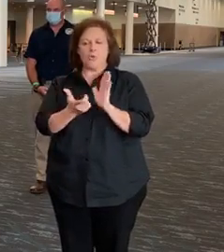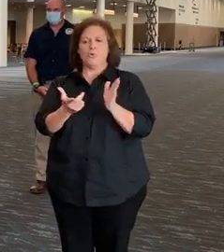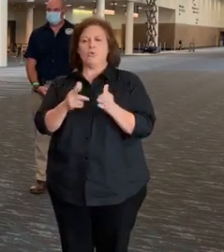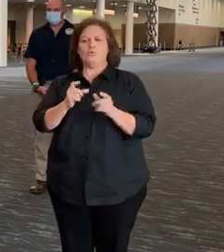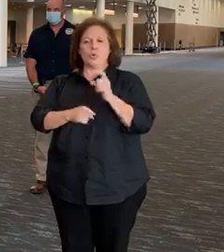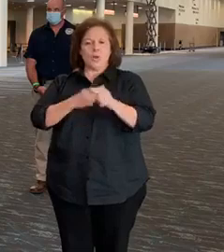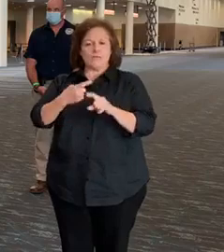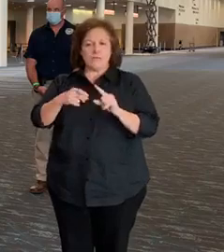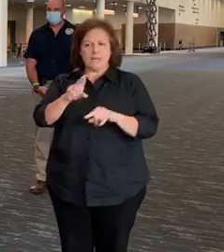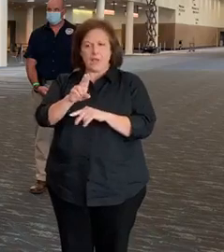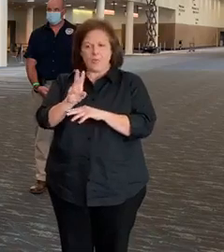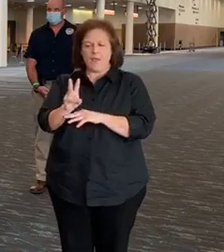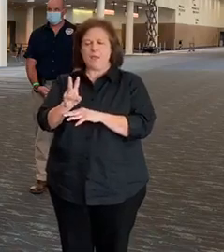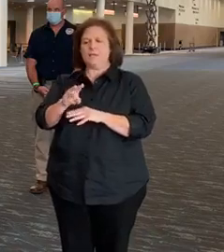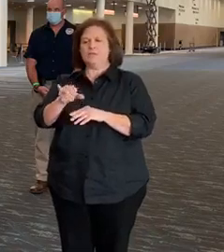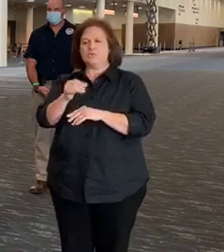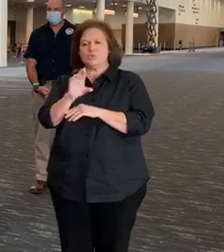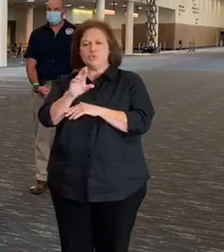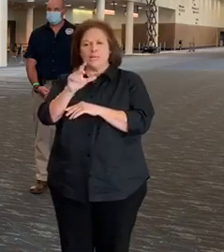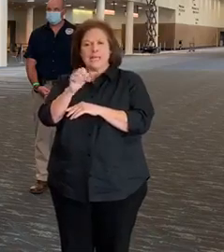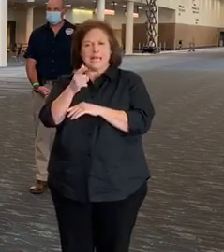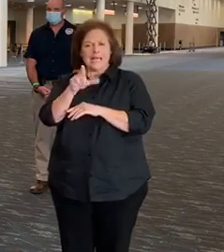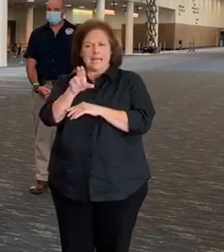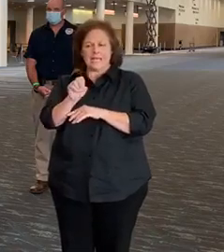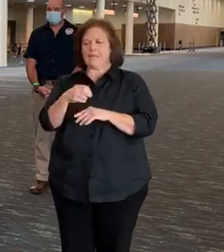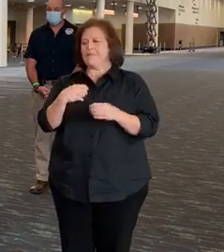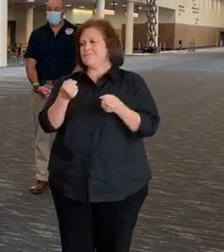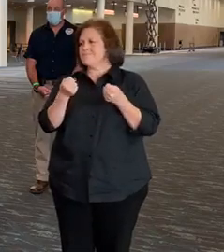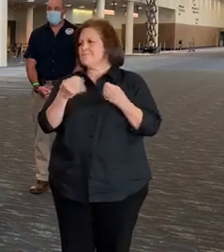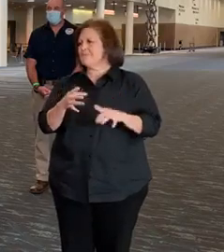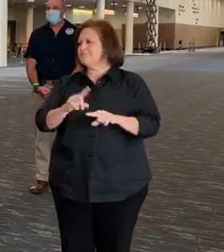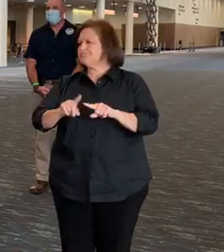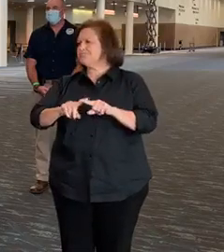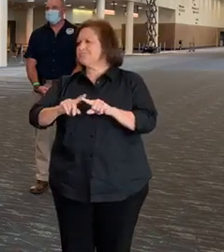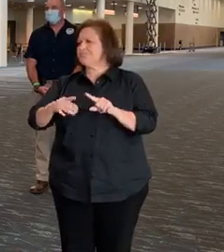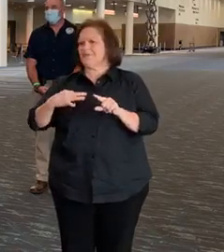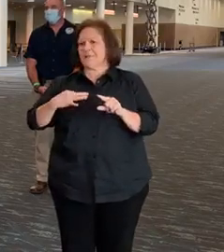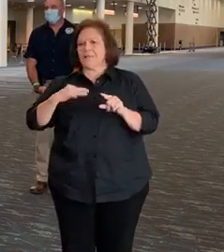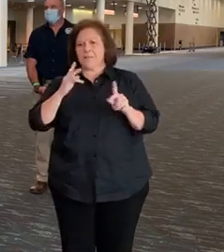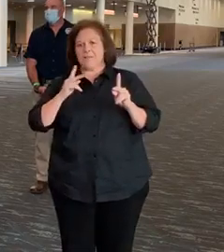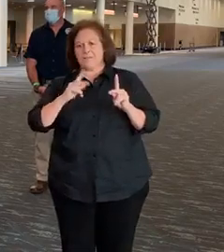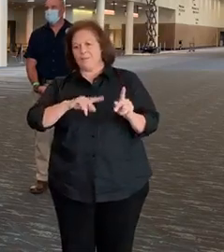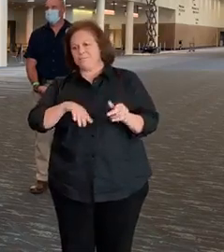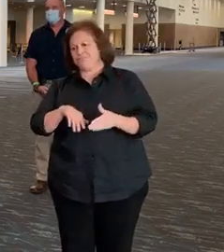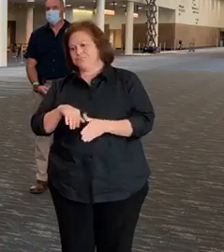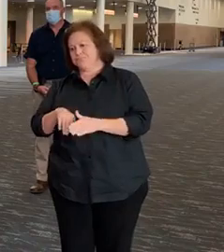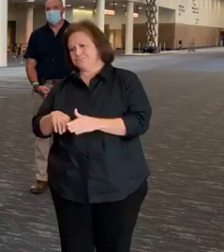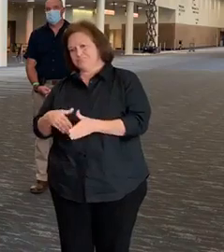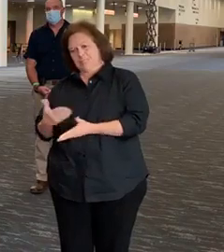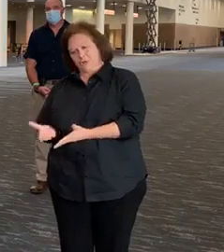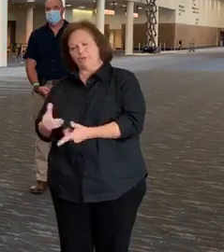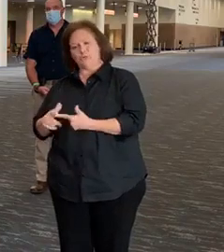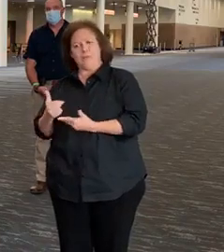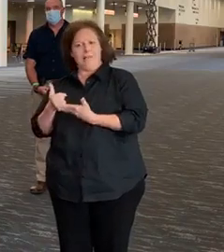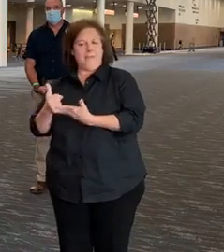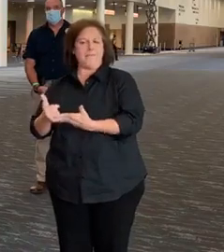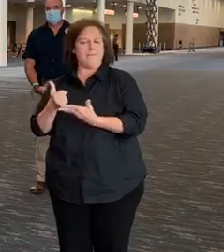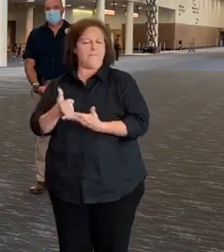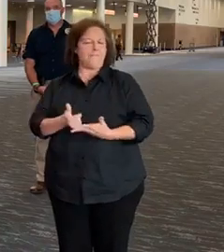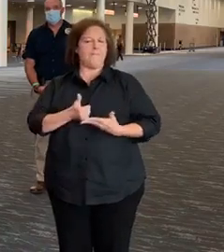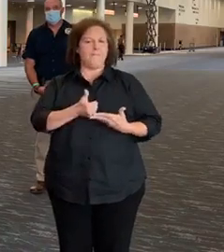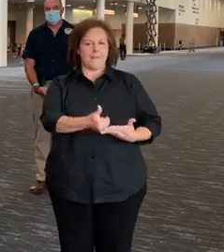donations from United Way, Junior League, multiple volunteers from everywhere you can imagine, from multiple departments at the